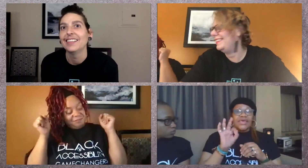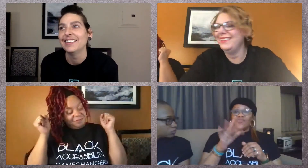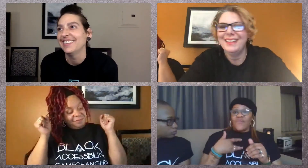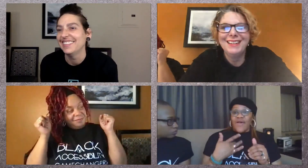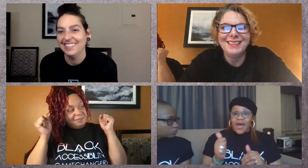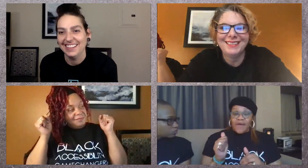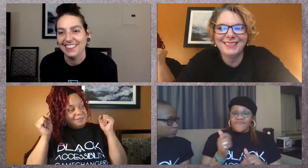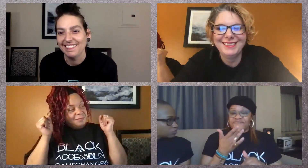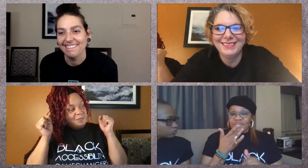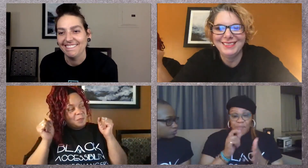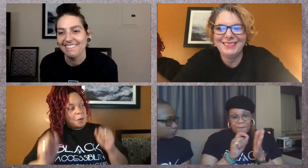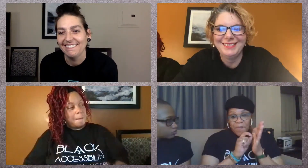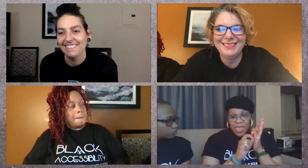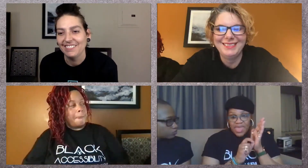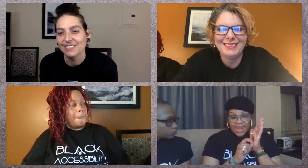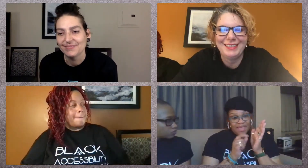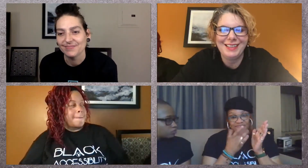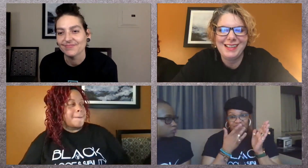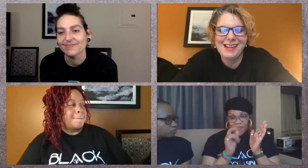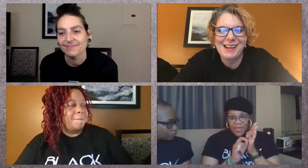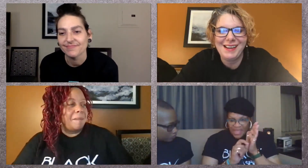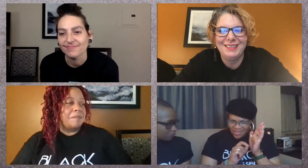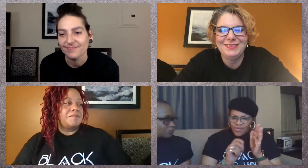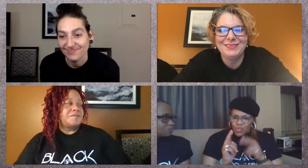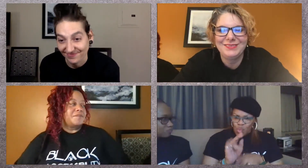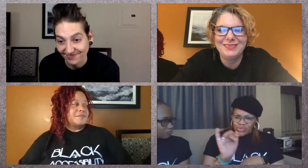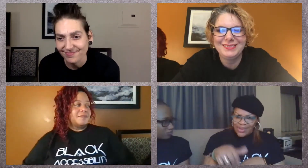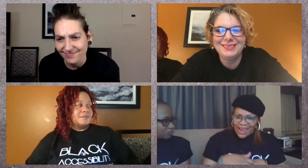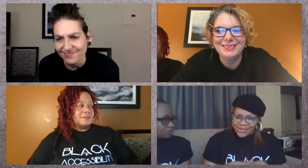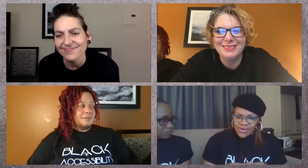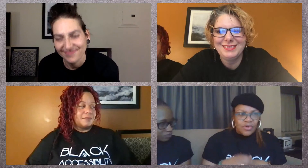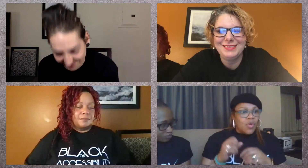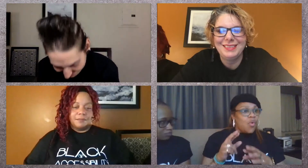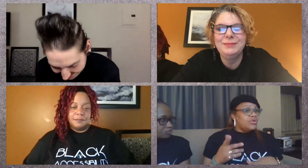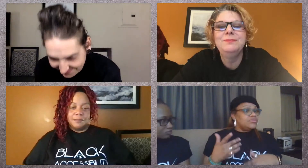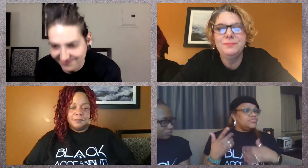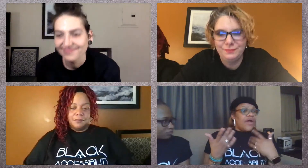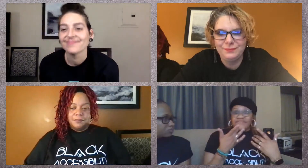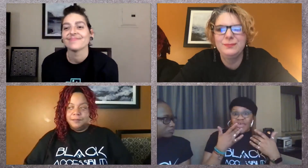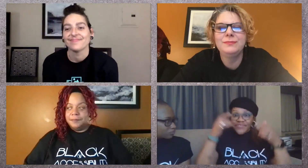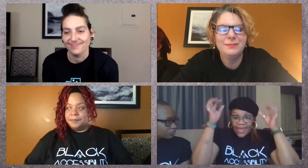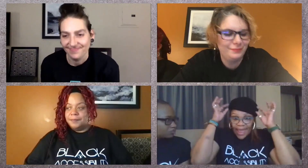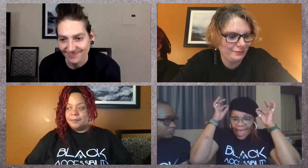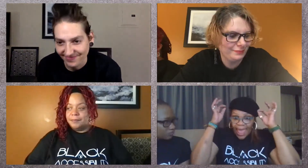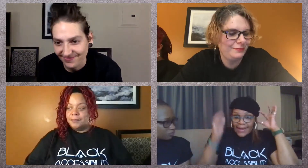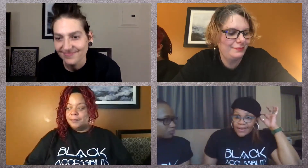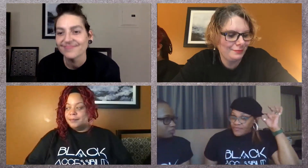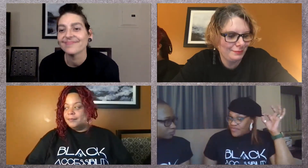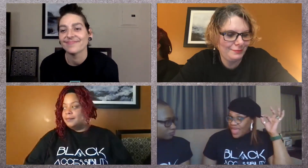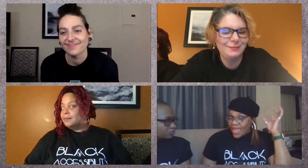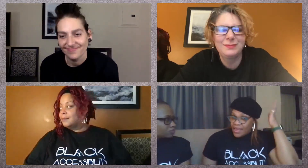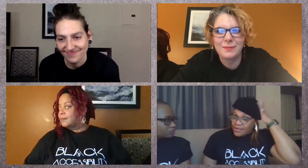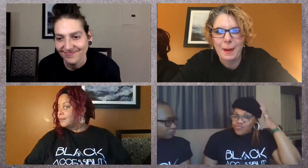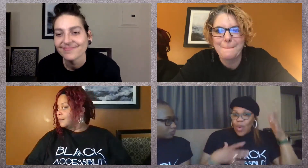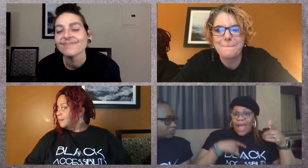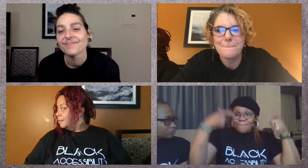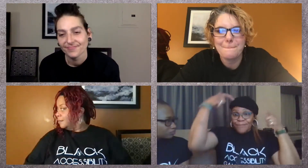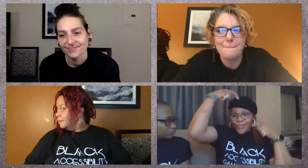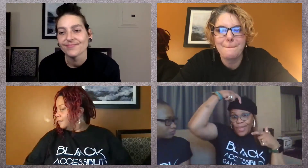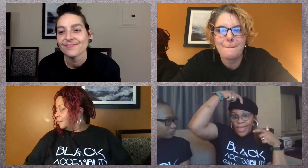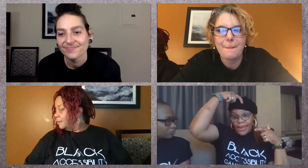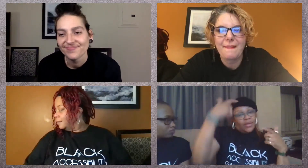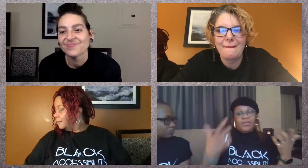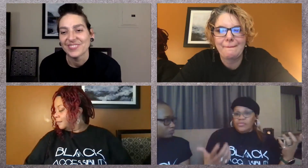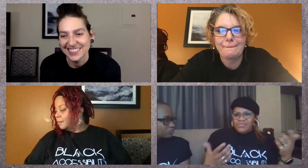your path for manifestation. If you have a favorite pen, use that. Or favorite hat,